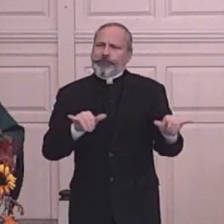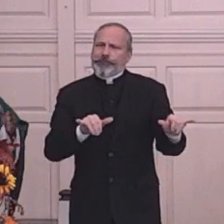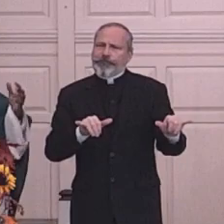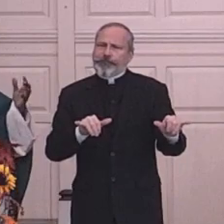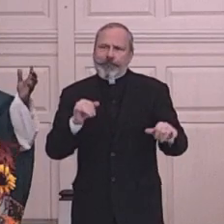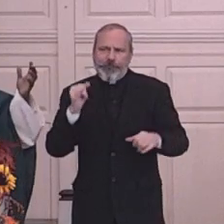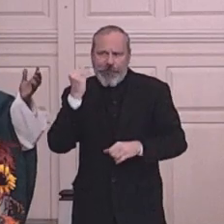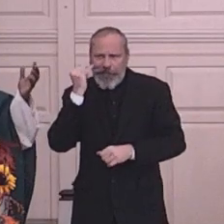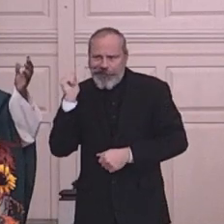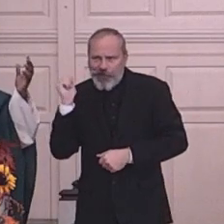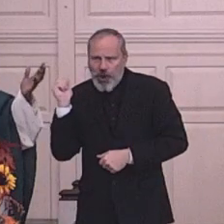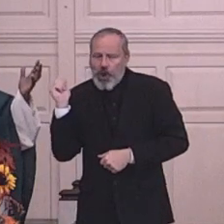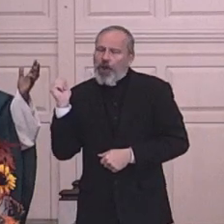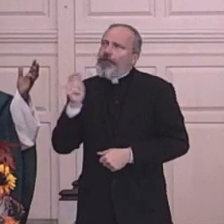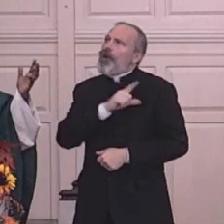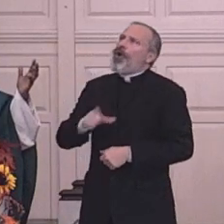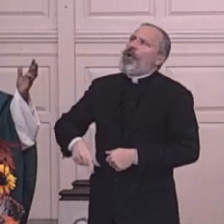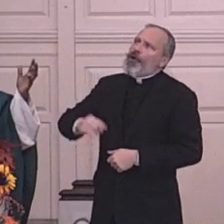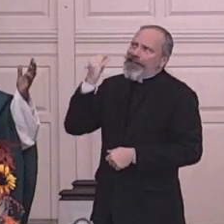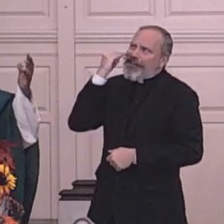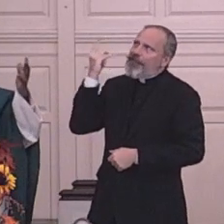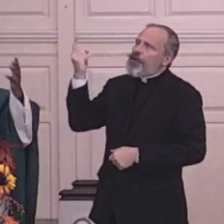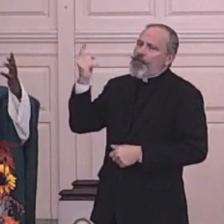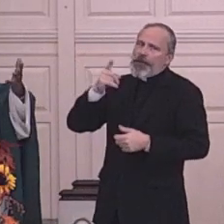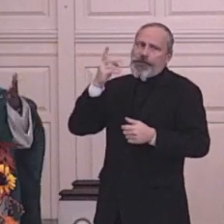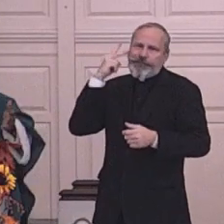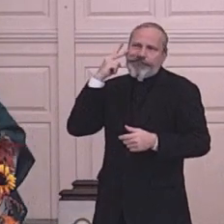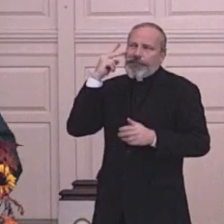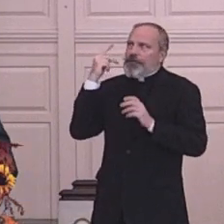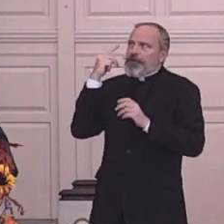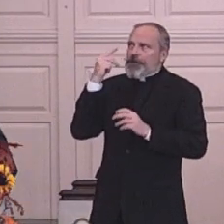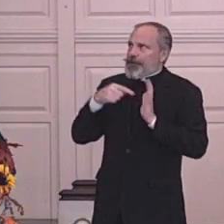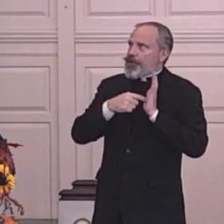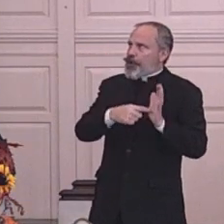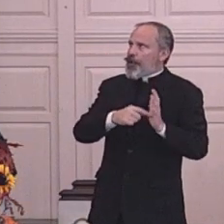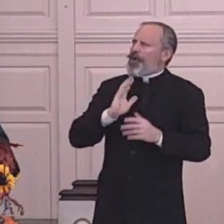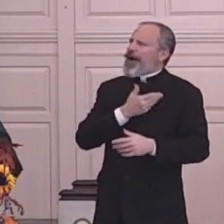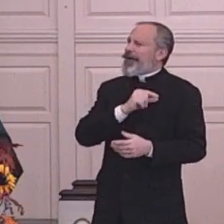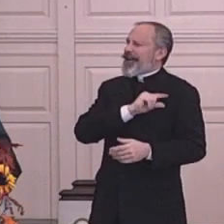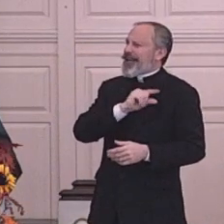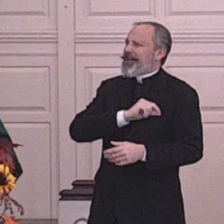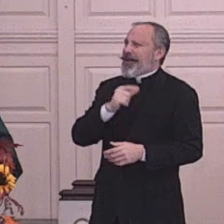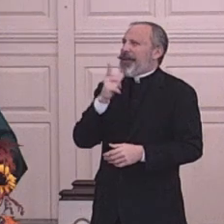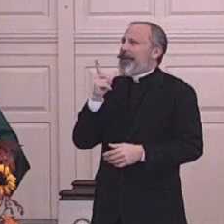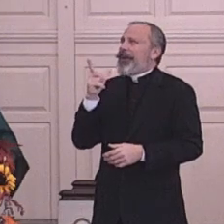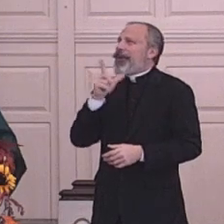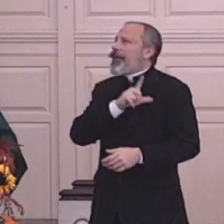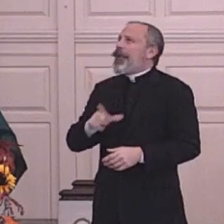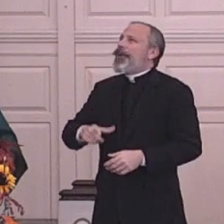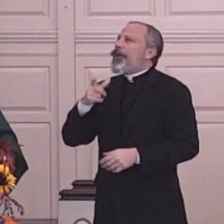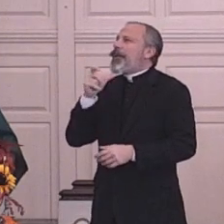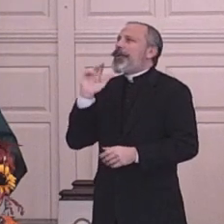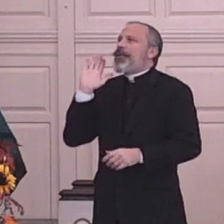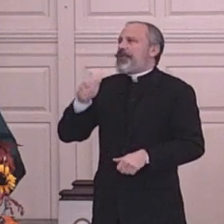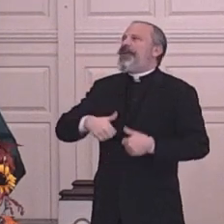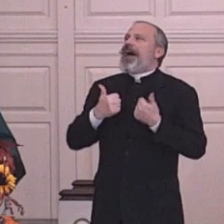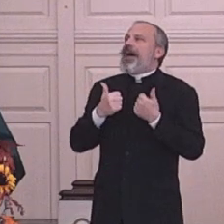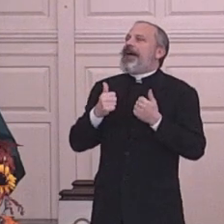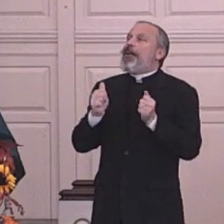If you, O Lord, would mark our guilt, Lord, who would survive? With you is found